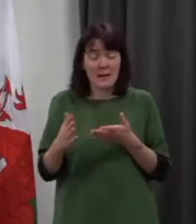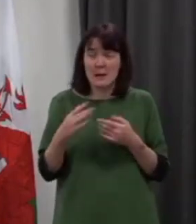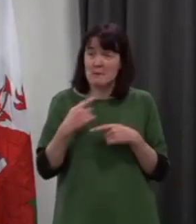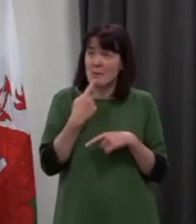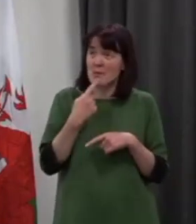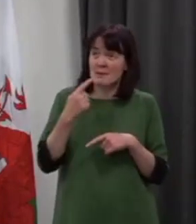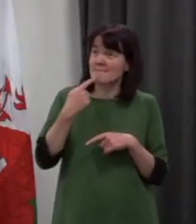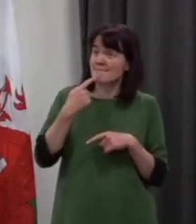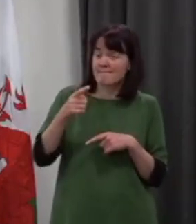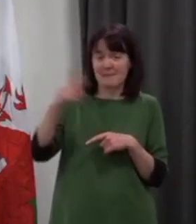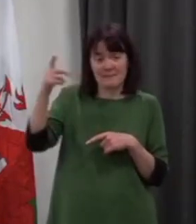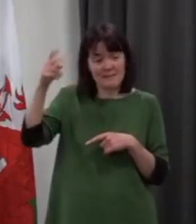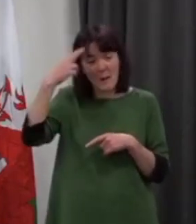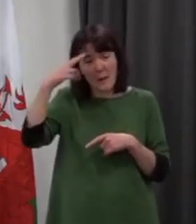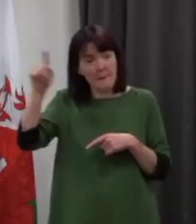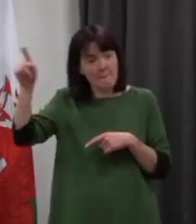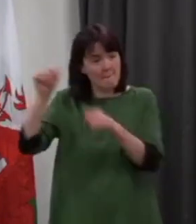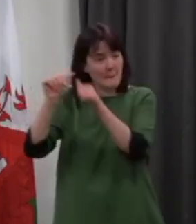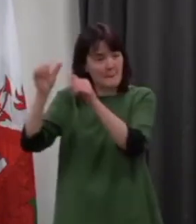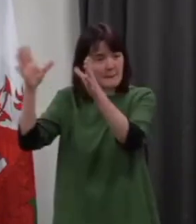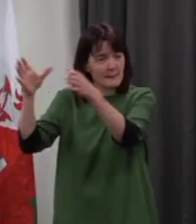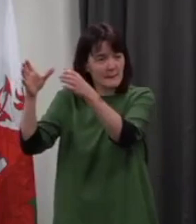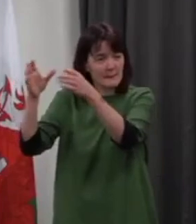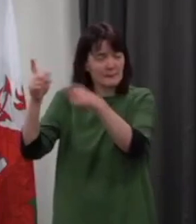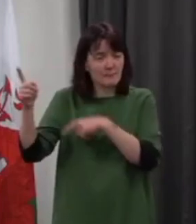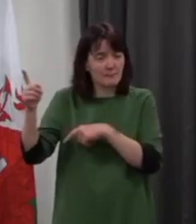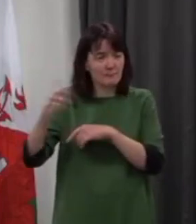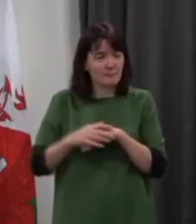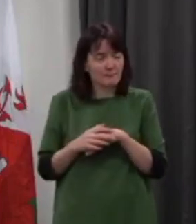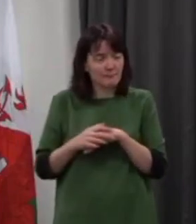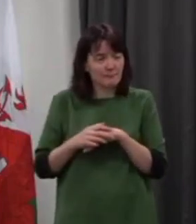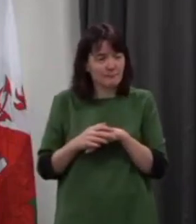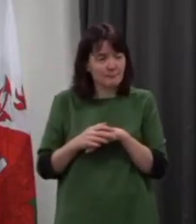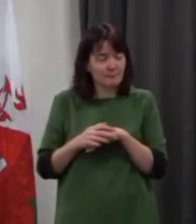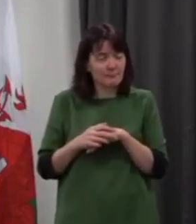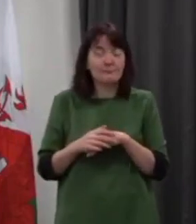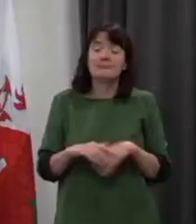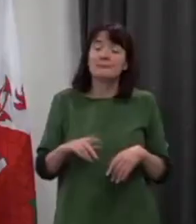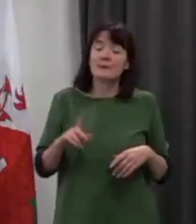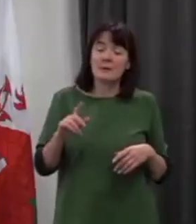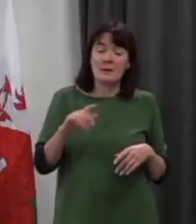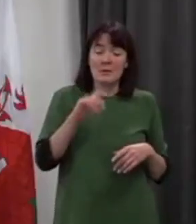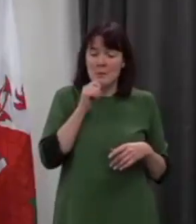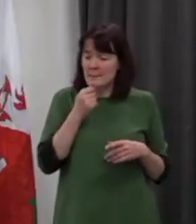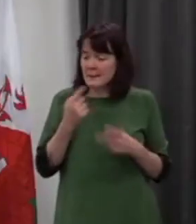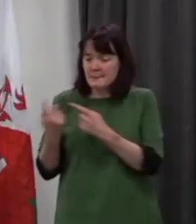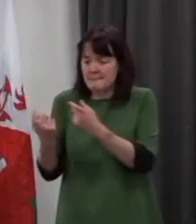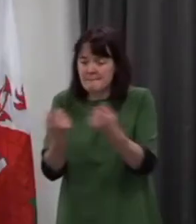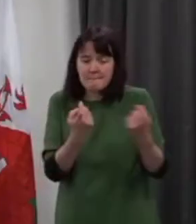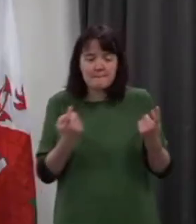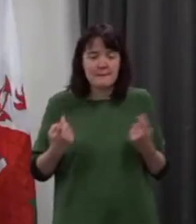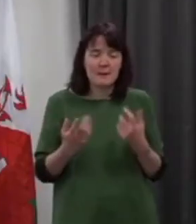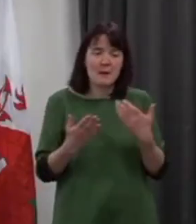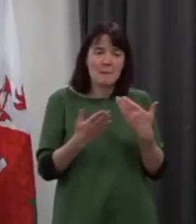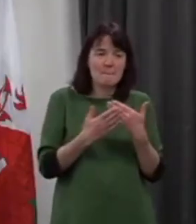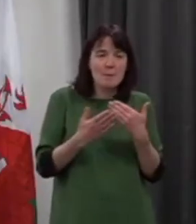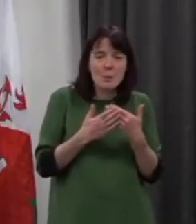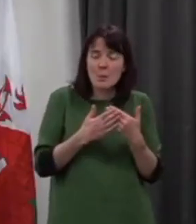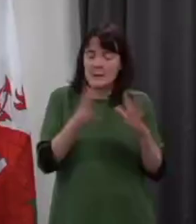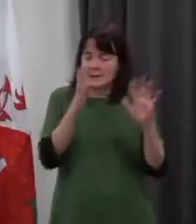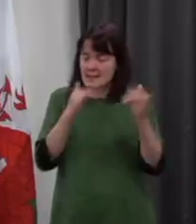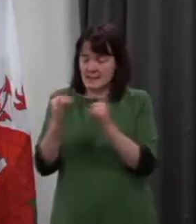company, and our focus has got to be on providing more tests with the resources and the routes that we have got. So